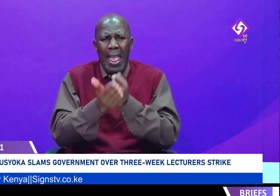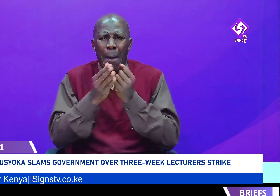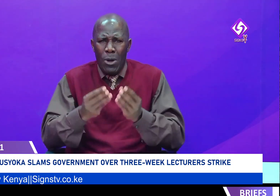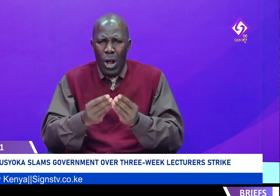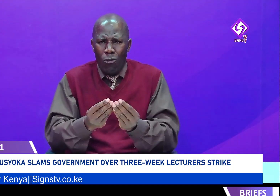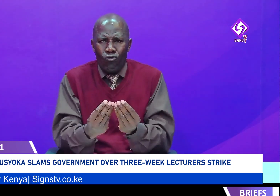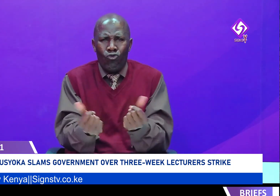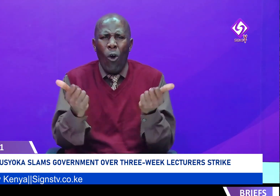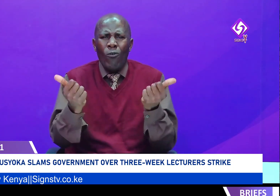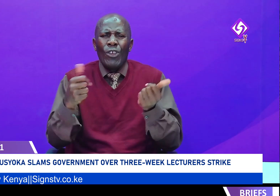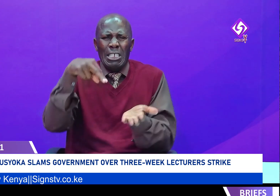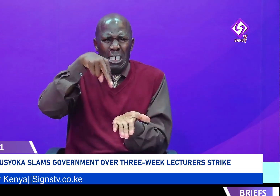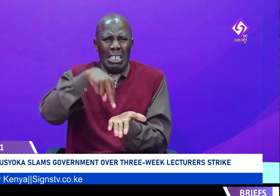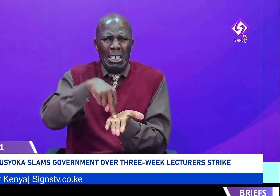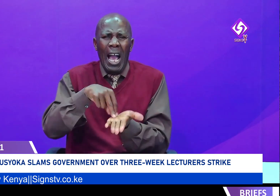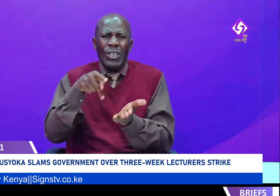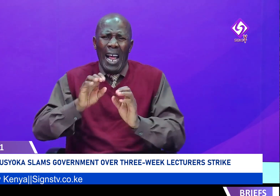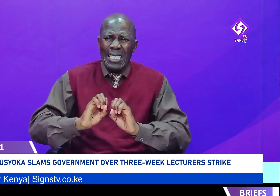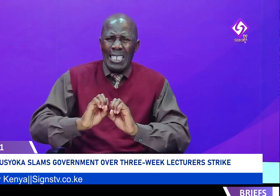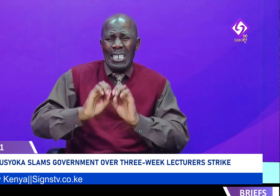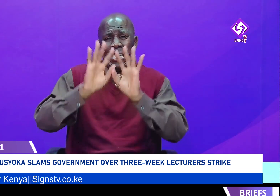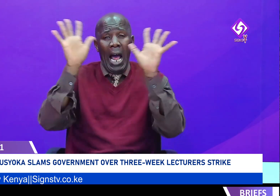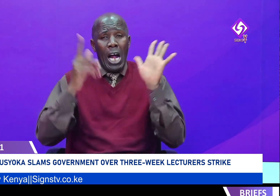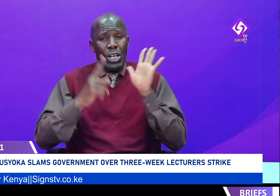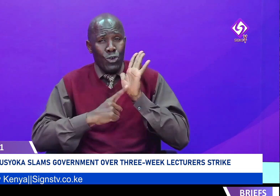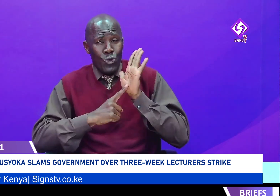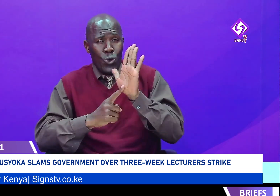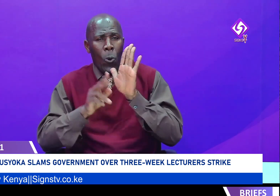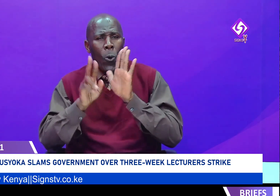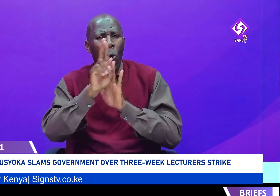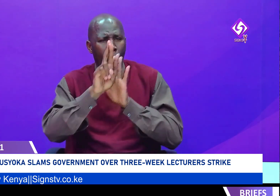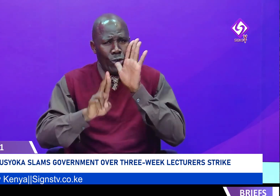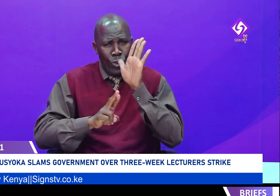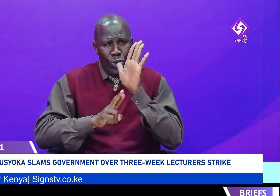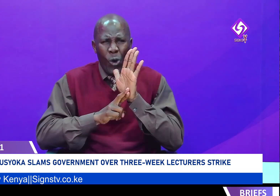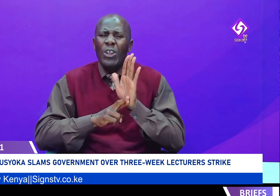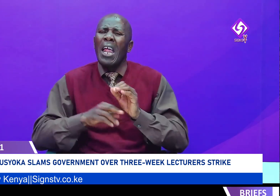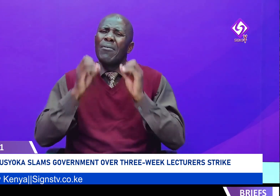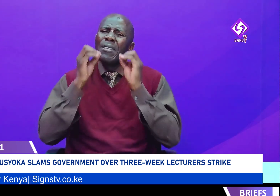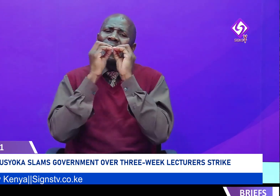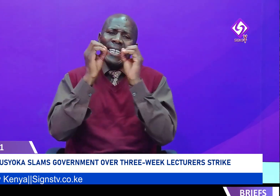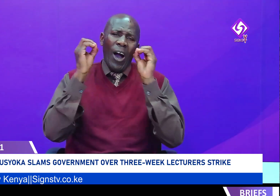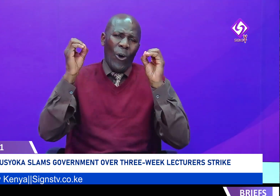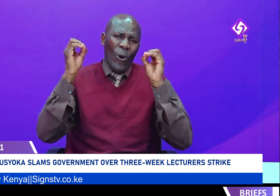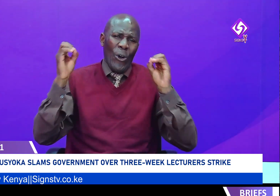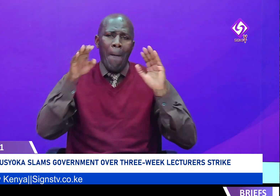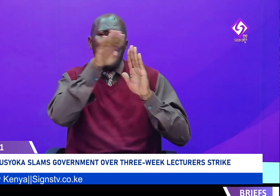argued that the government's inability to resolve the standoff clearly indicates a regime that is not keen